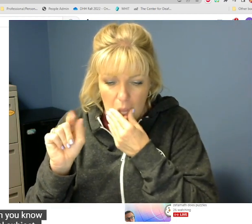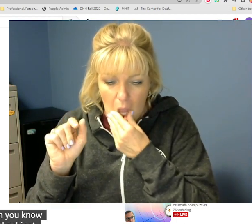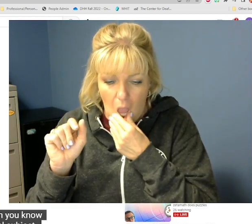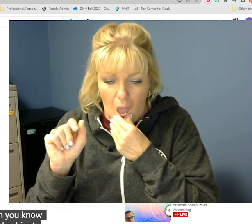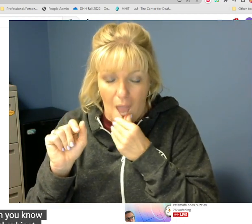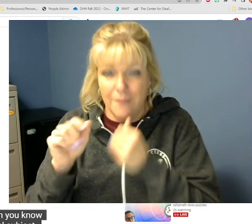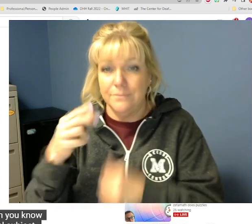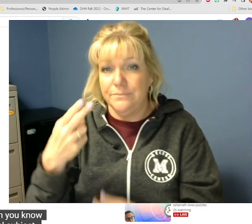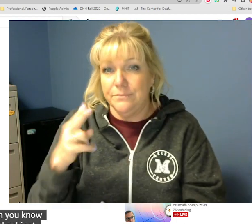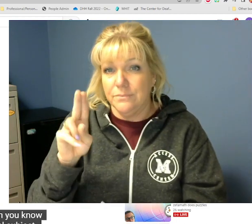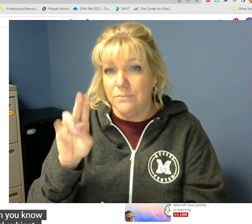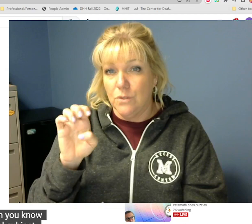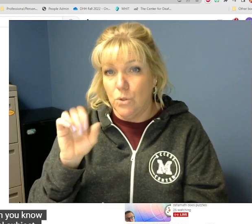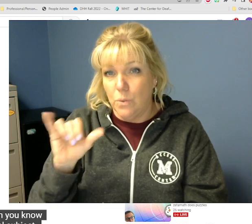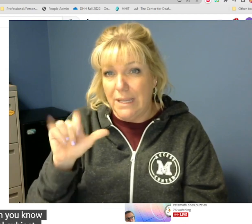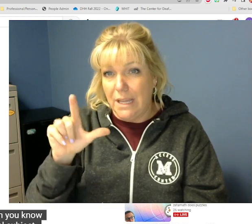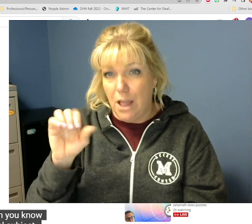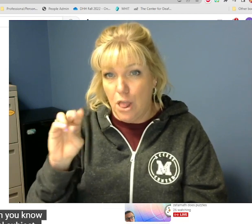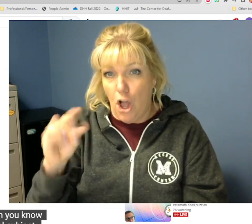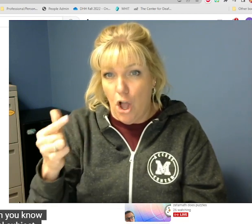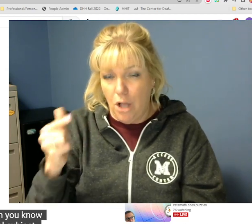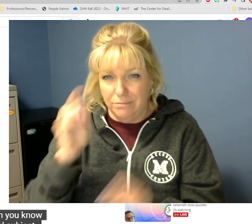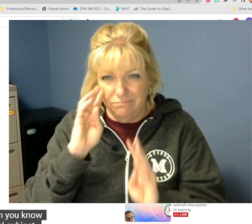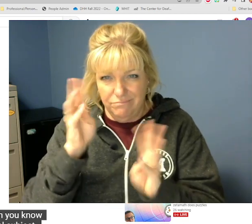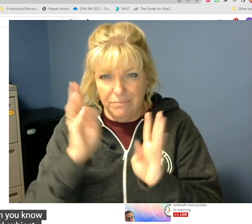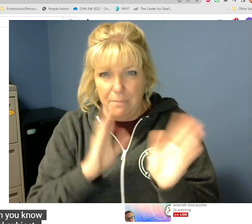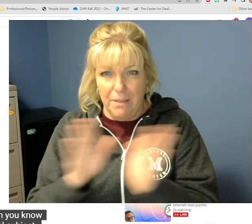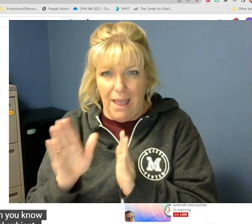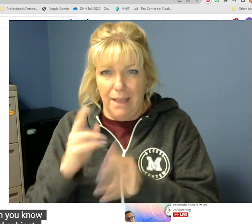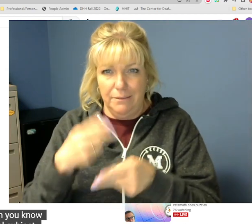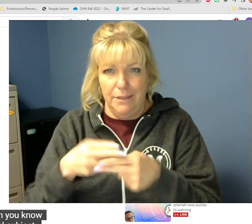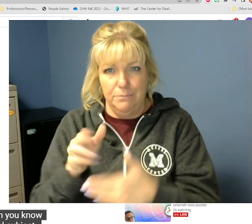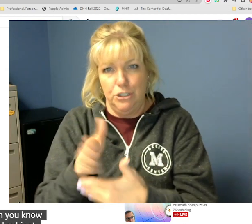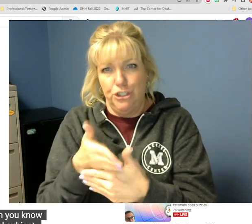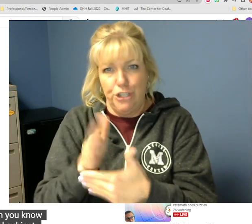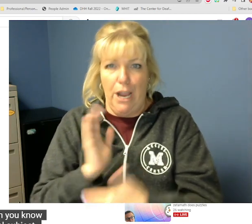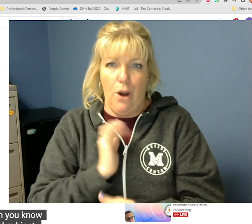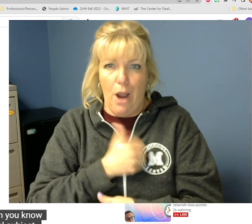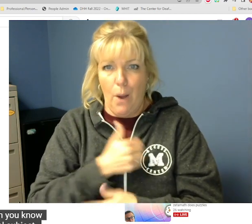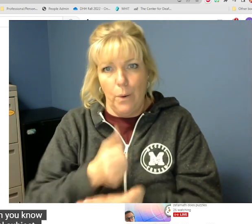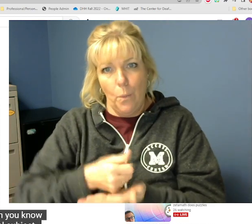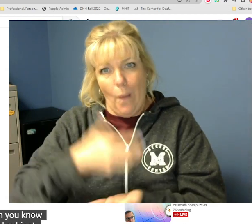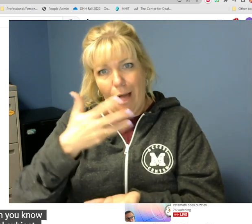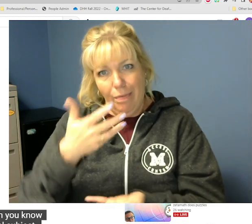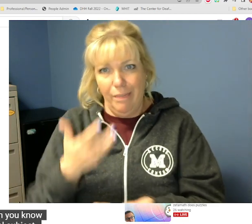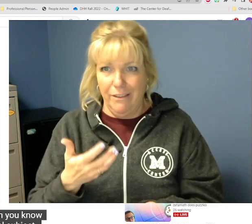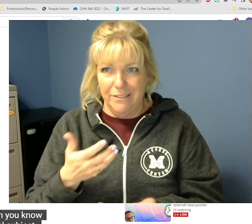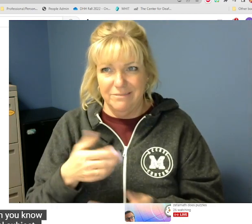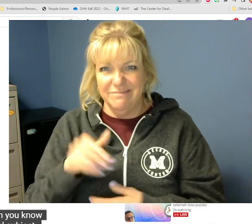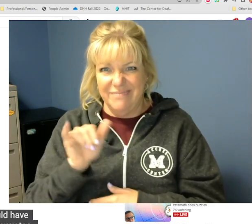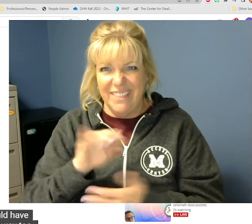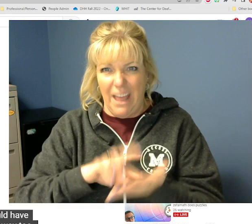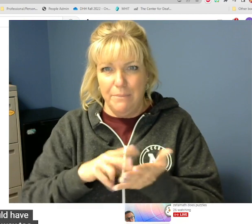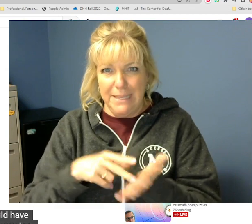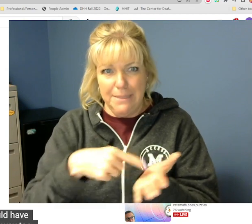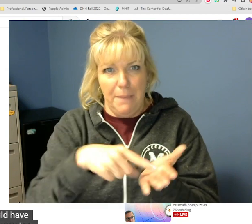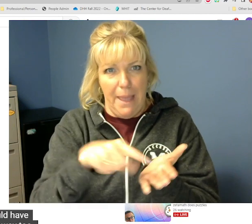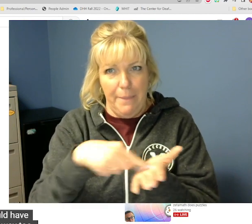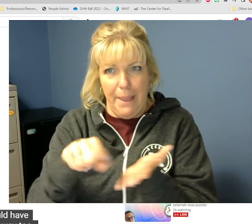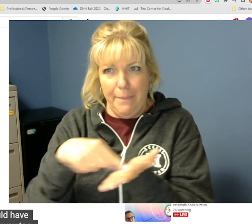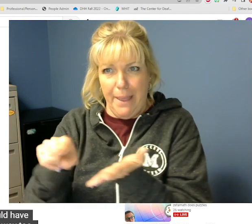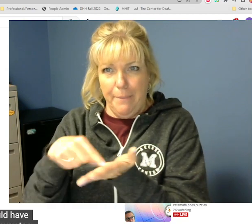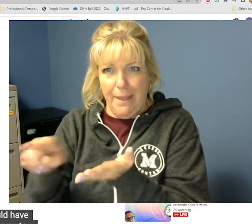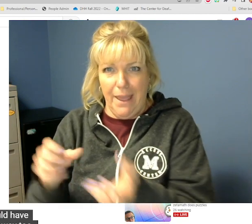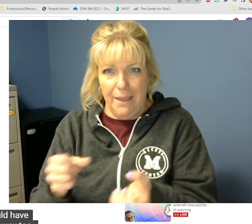Huey Long's Share Our Wealth plan. Universal income today is a controversial subject. So